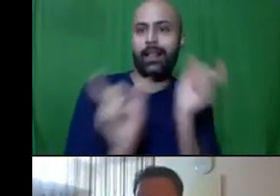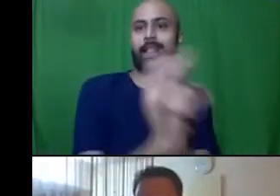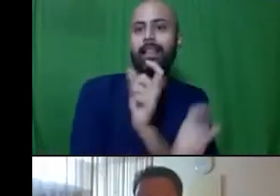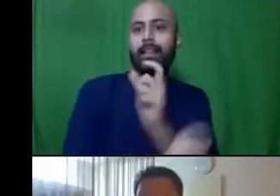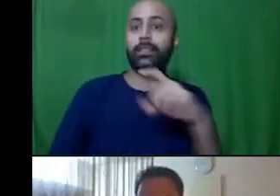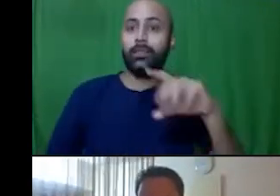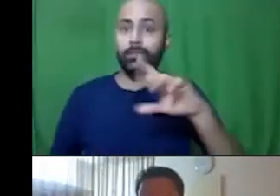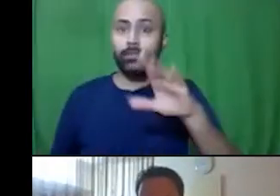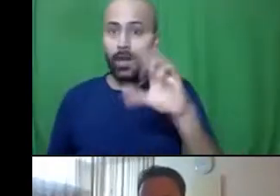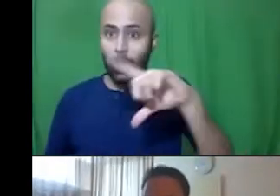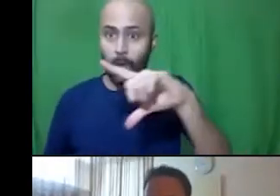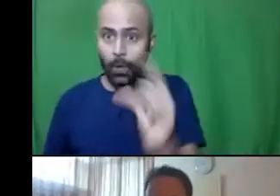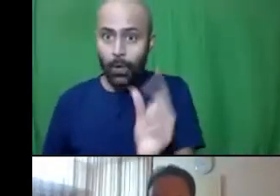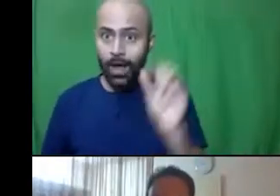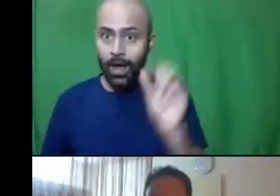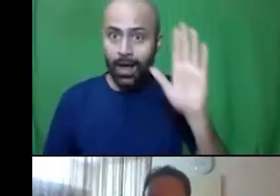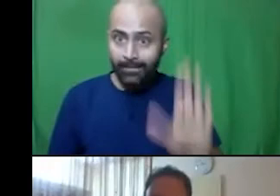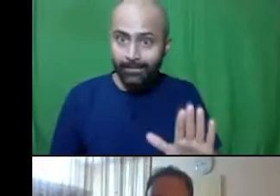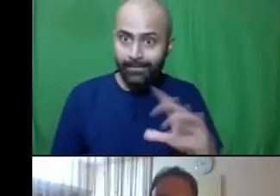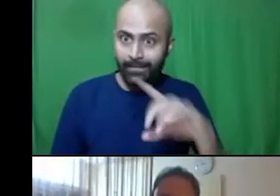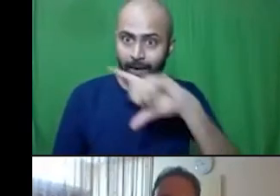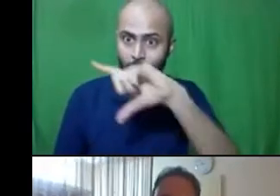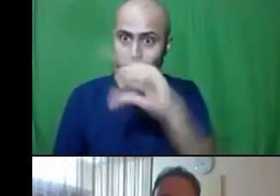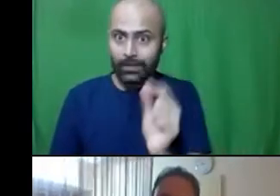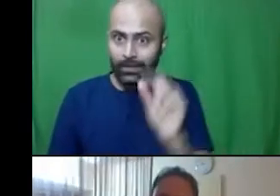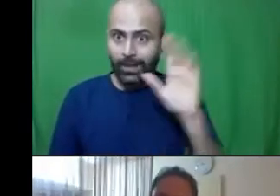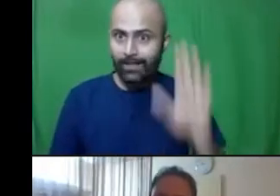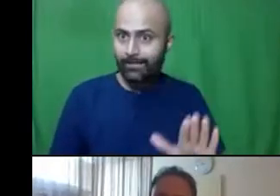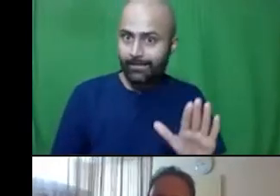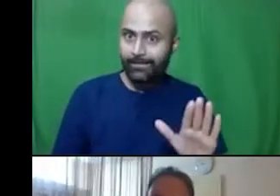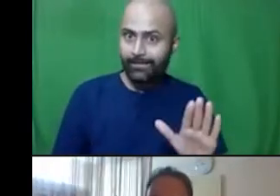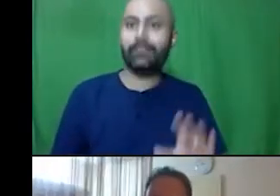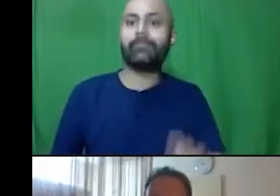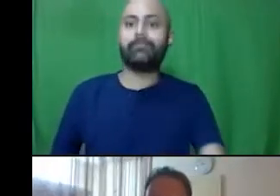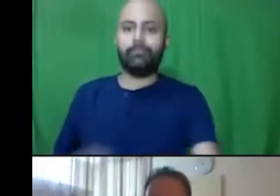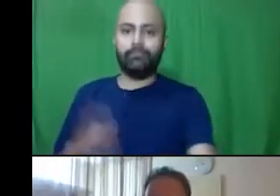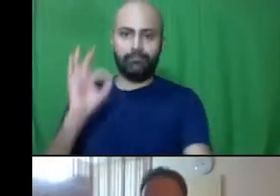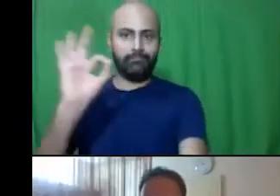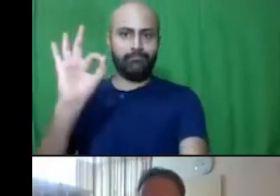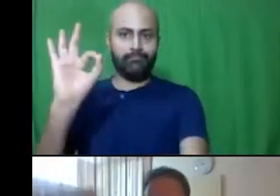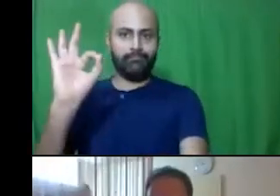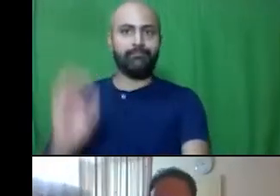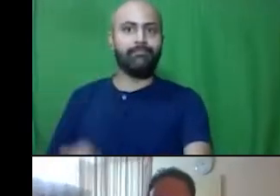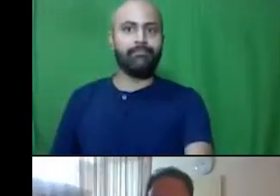coming at the end. WhatsApp have.